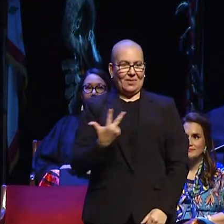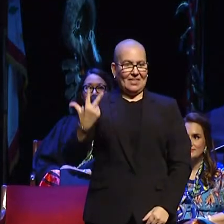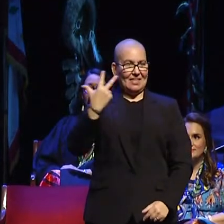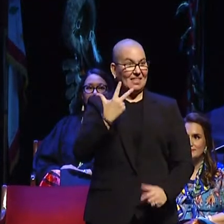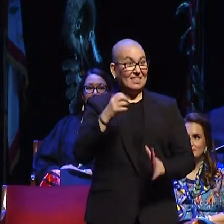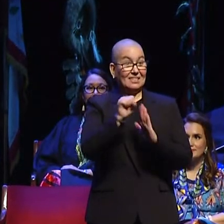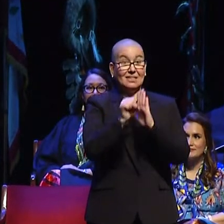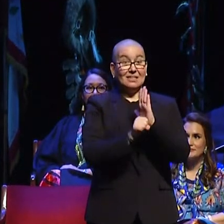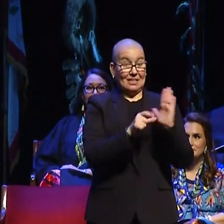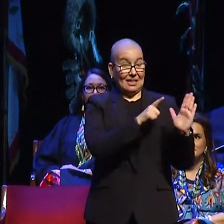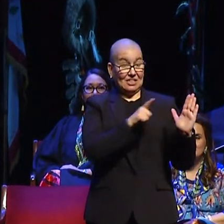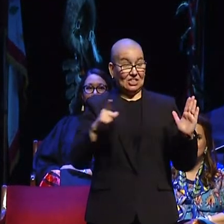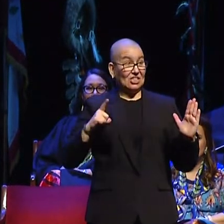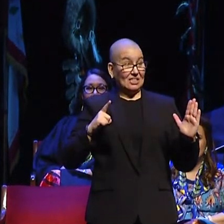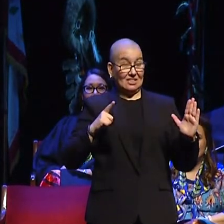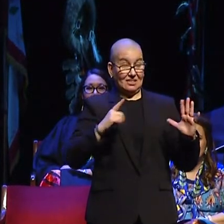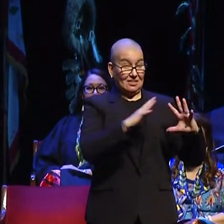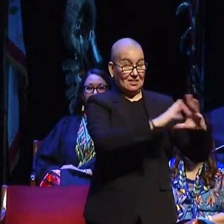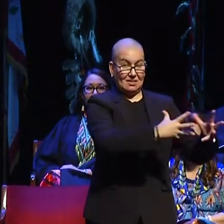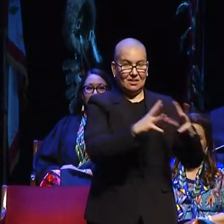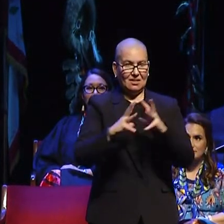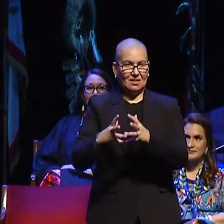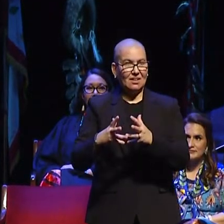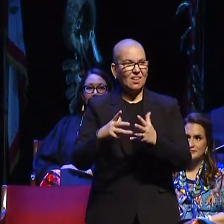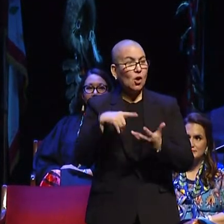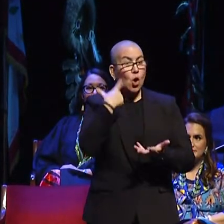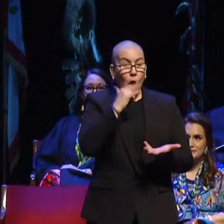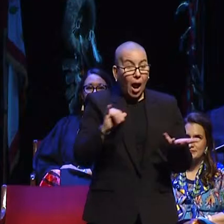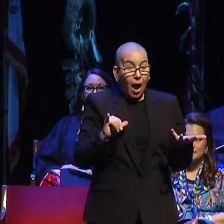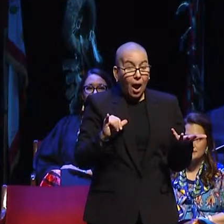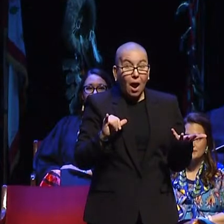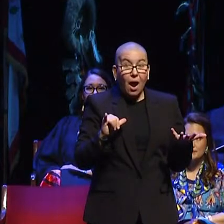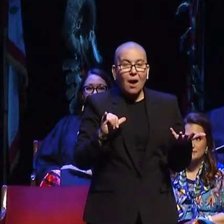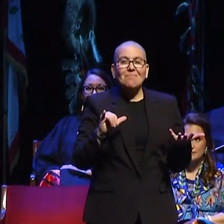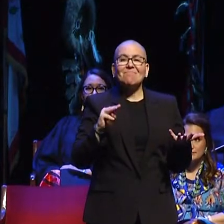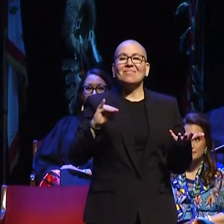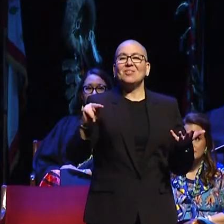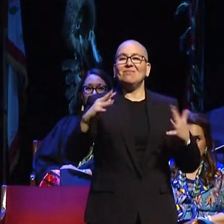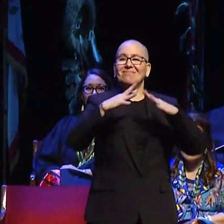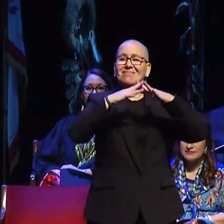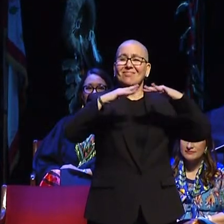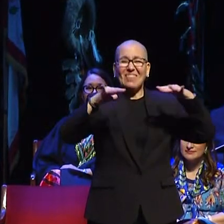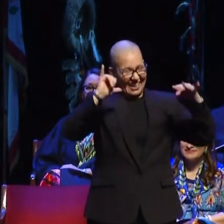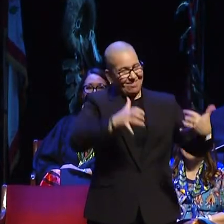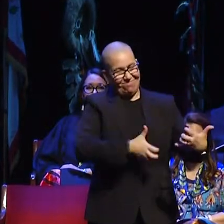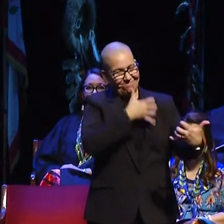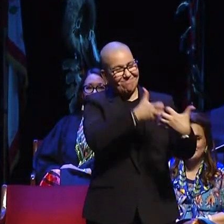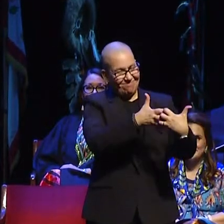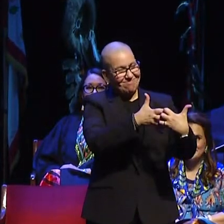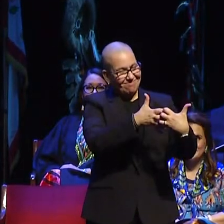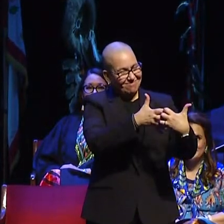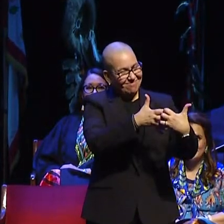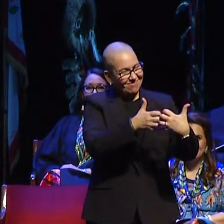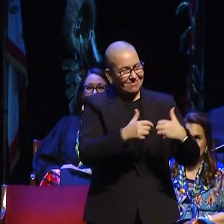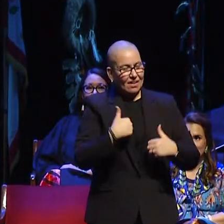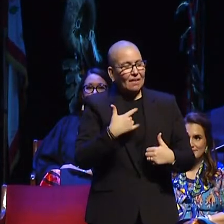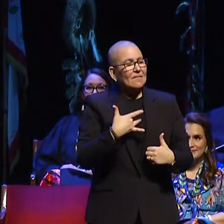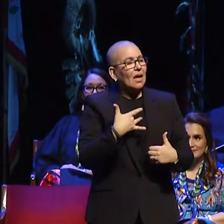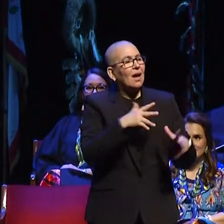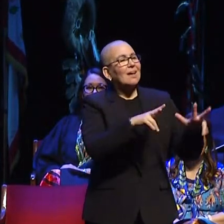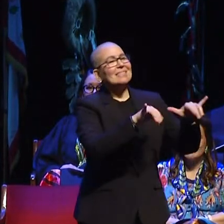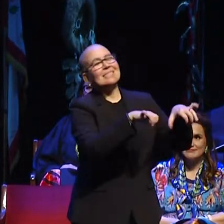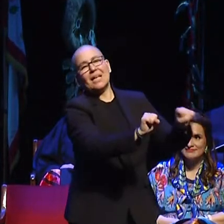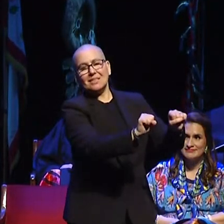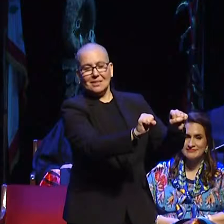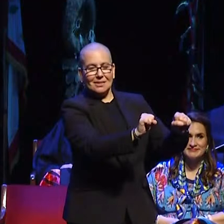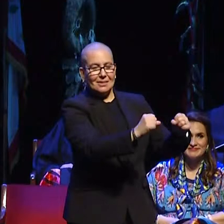aisle, though, that looks more like the people of Minnesota than at any time in our history. That gives me hope. It inspires me. And I